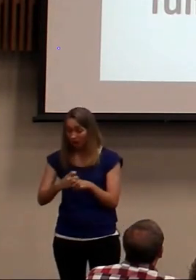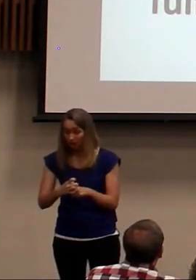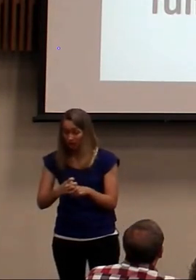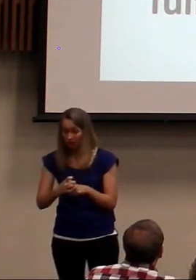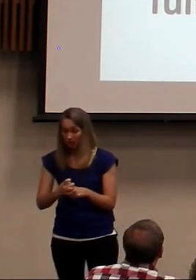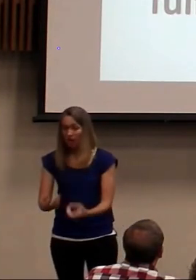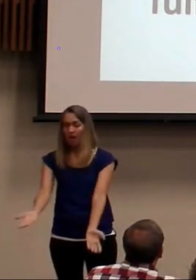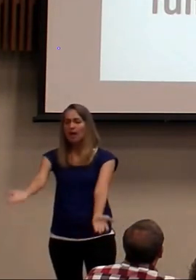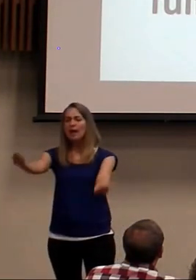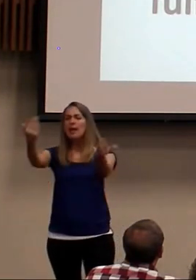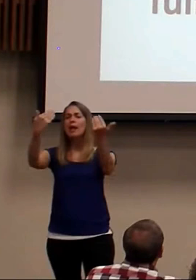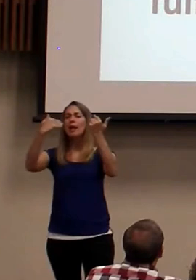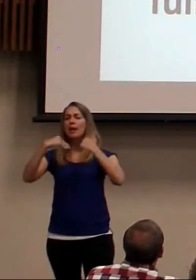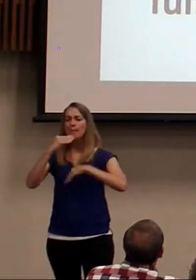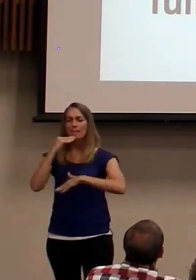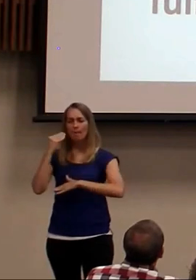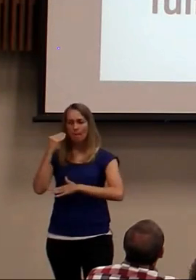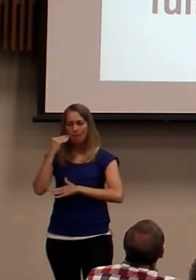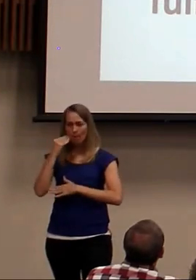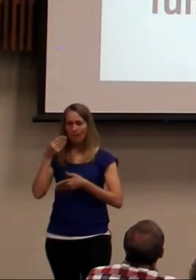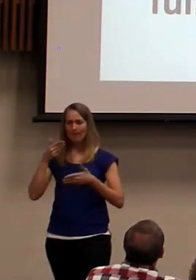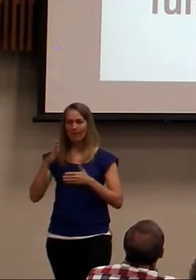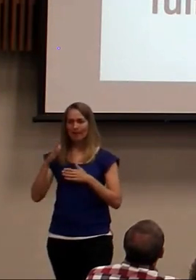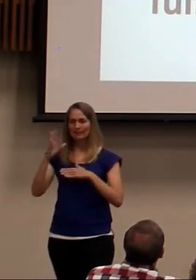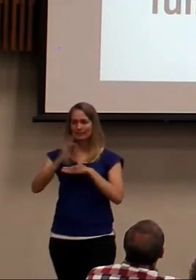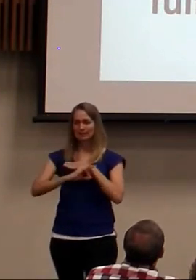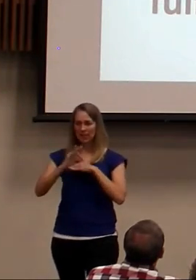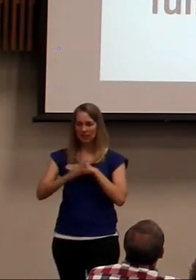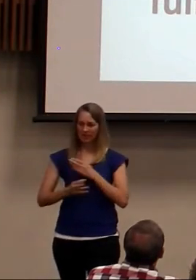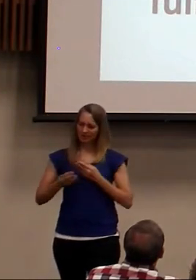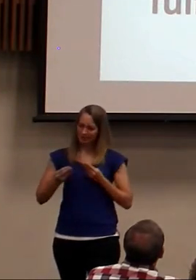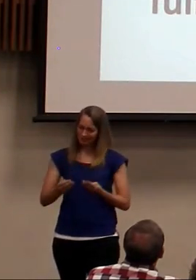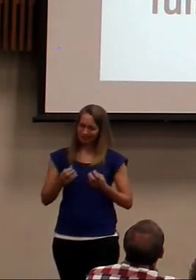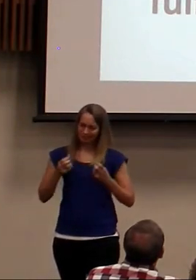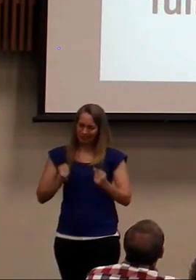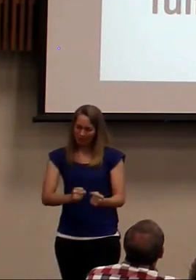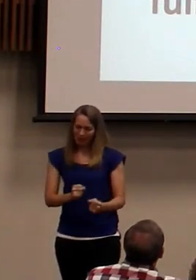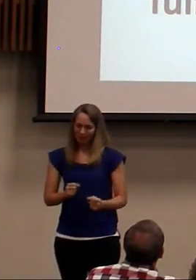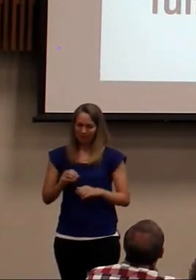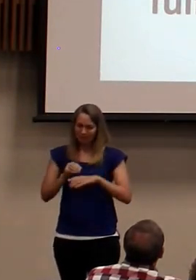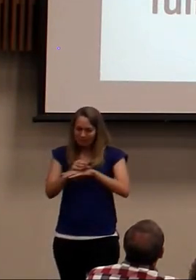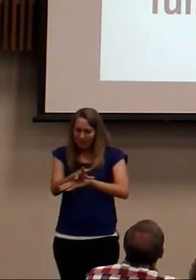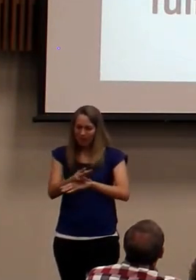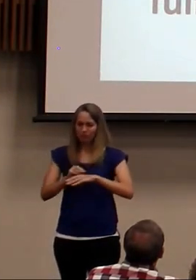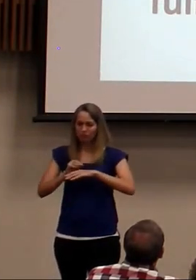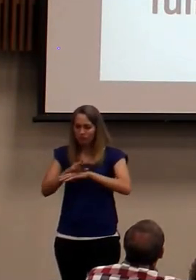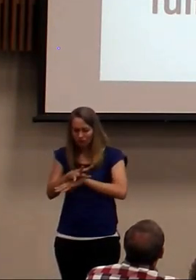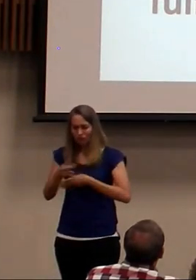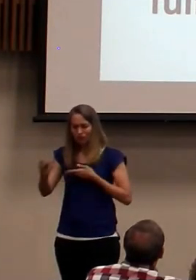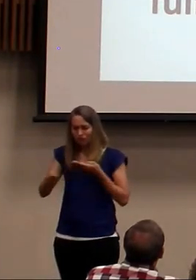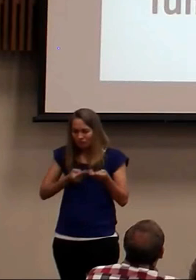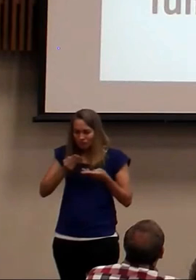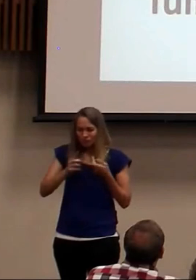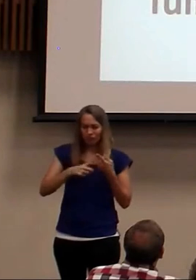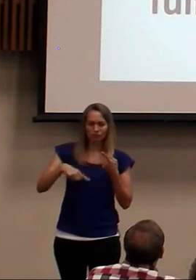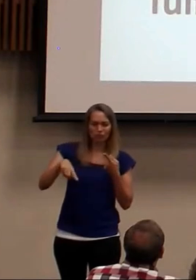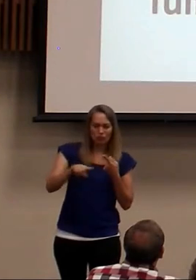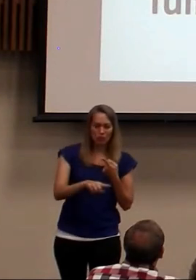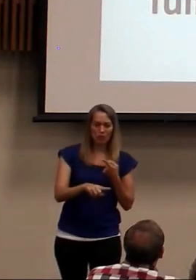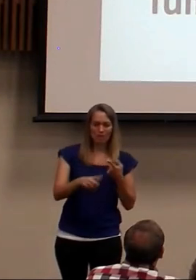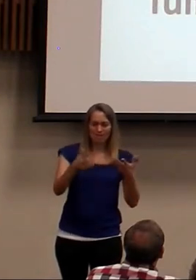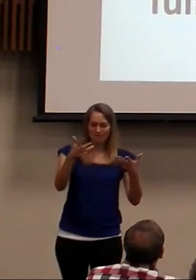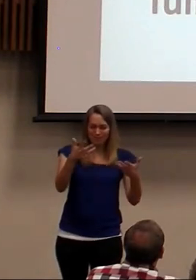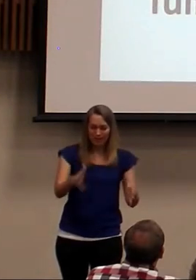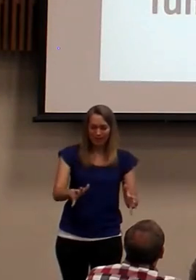Let sunset minister to you. Let us strengthen and counsel you. Then you go back and you fulfill